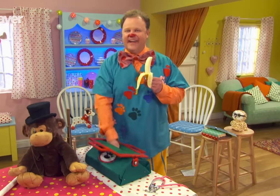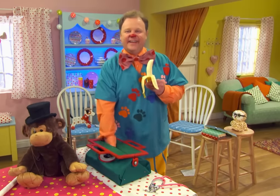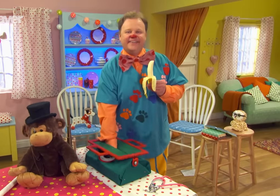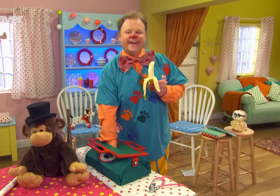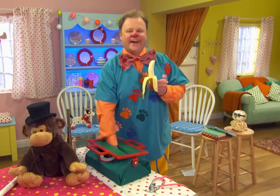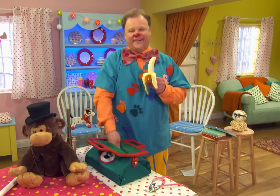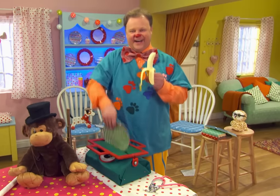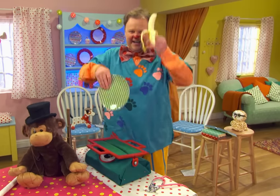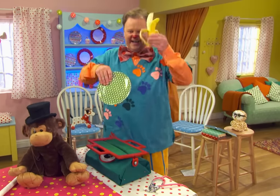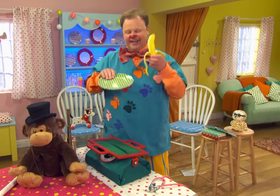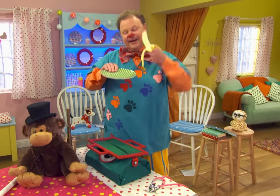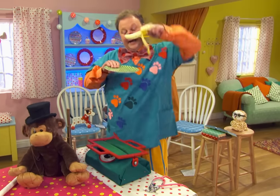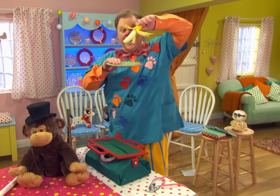minute.